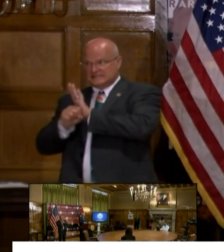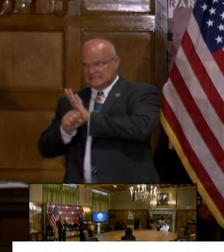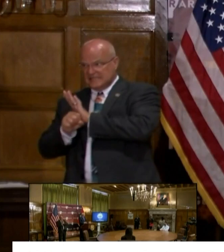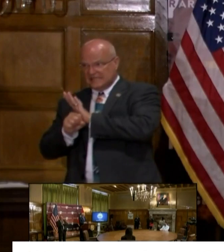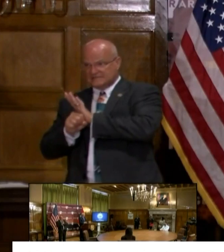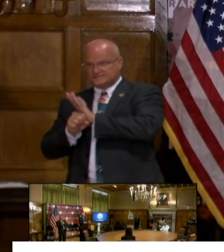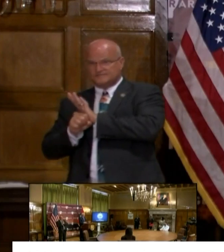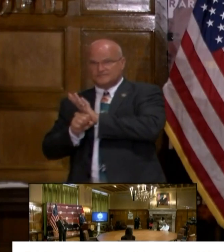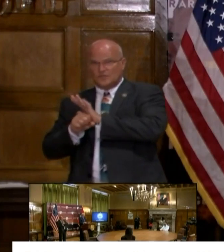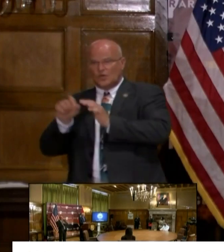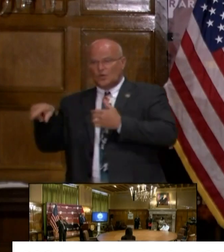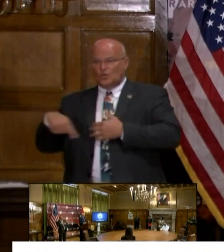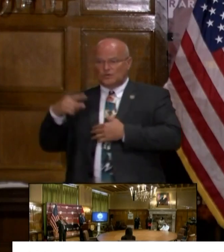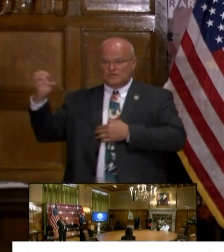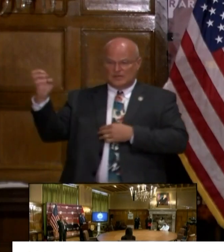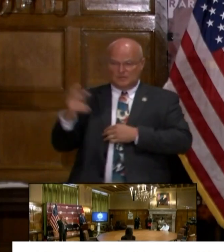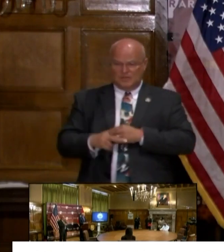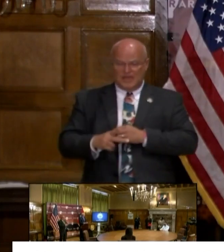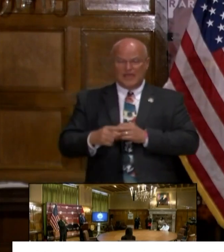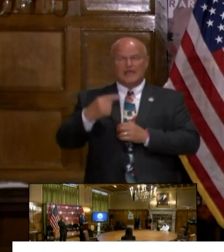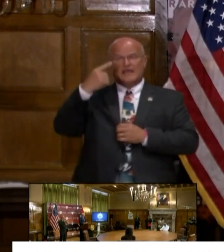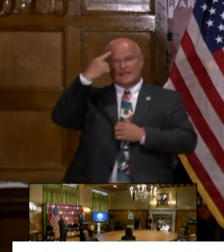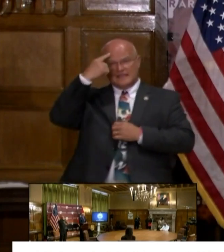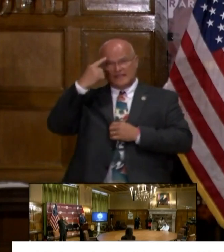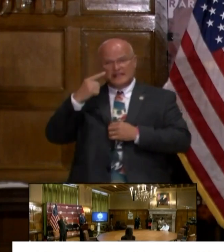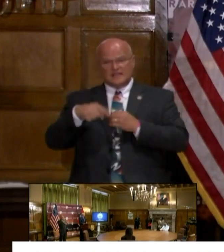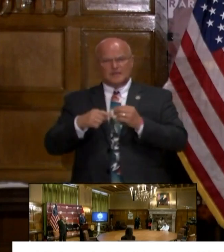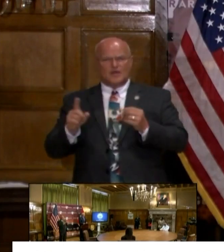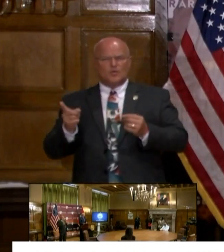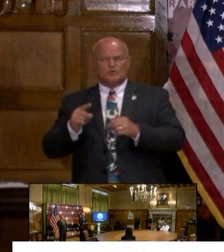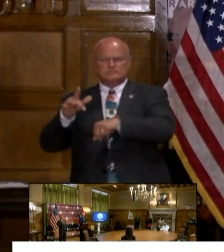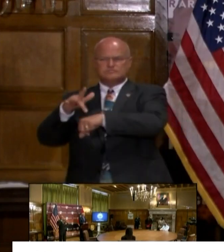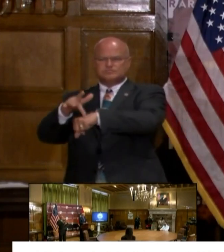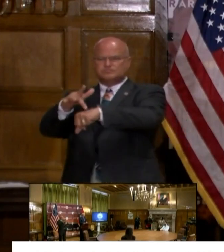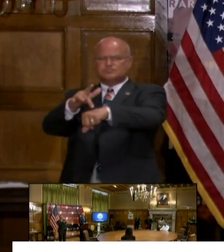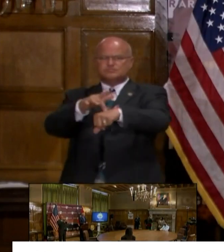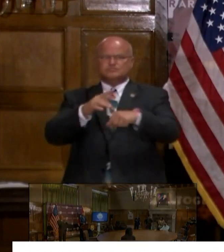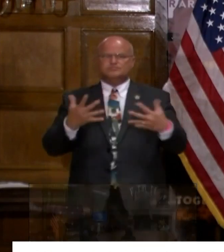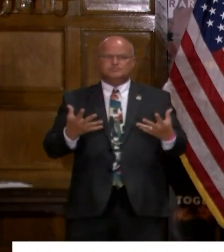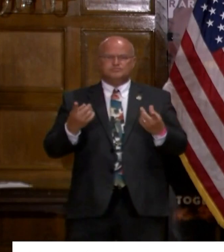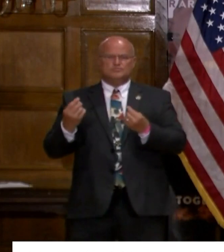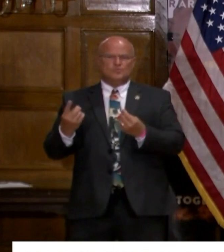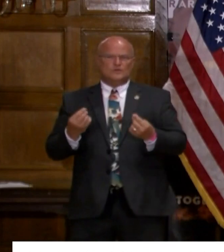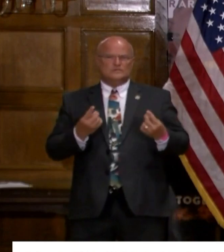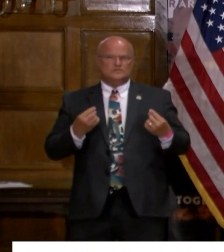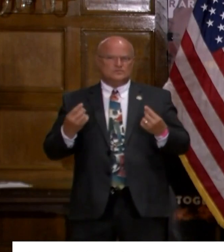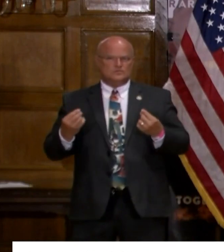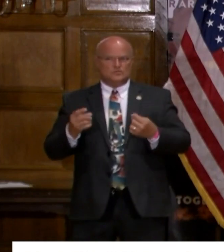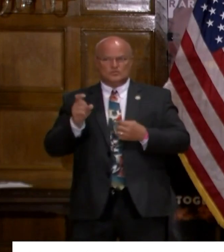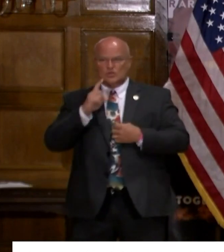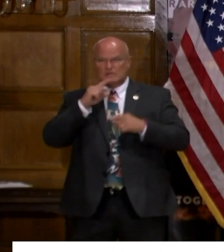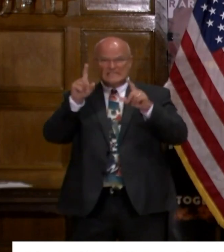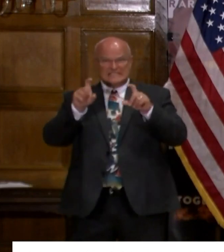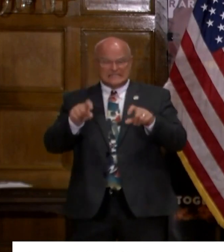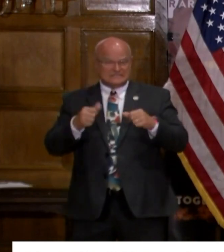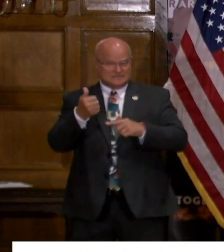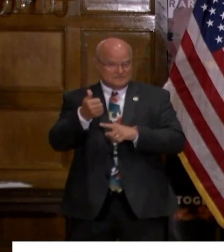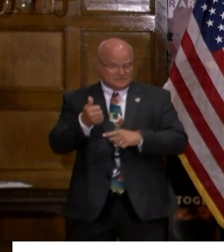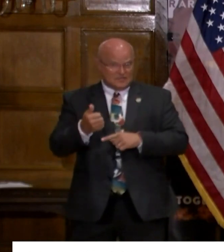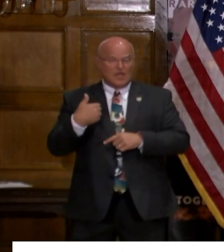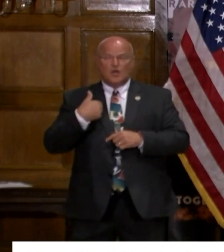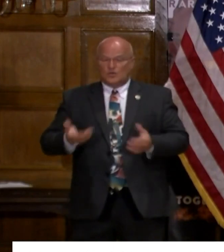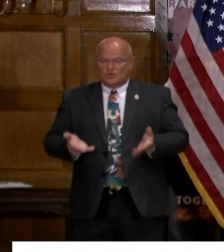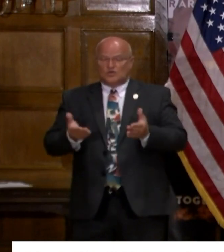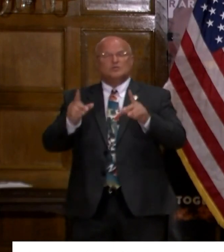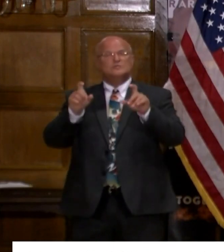state, when you come back, you got to think about where you've been, what did you do, should you be tested, and